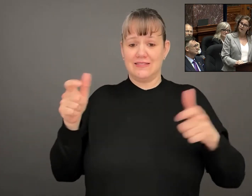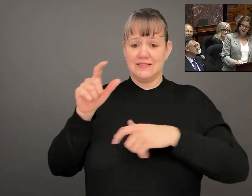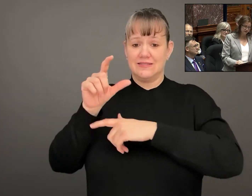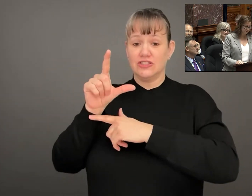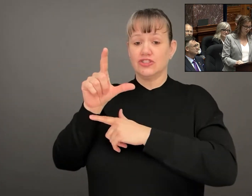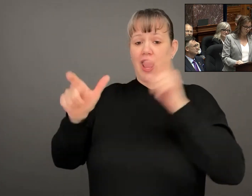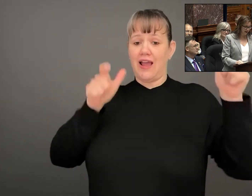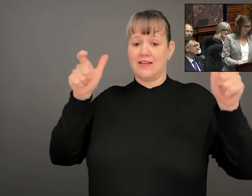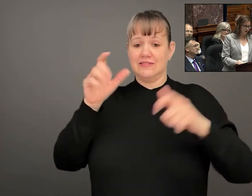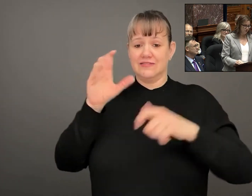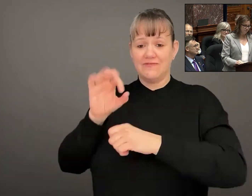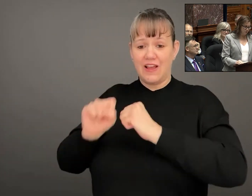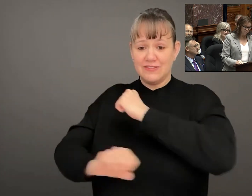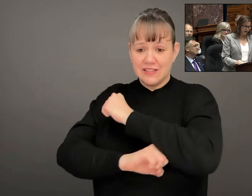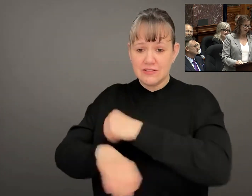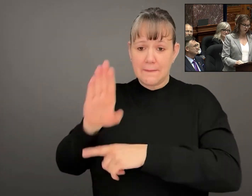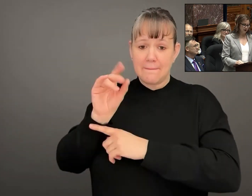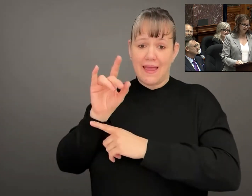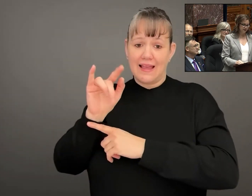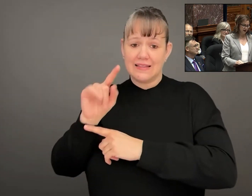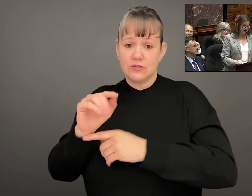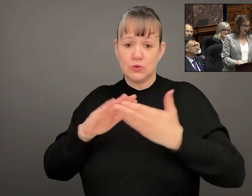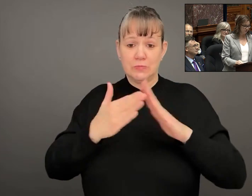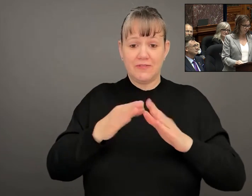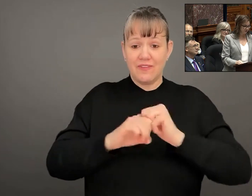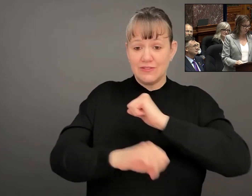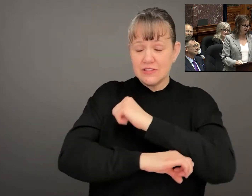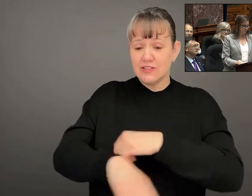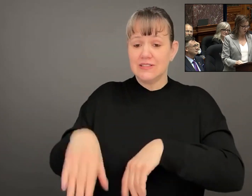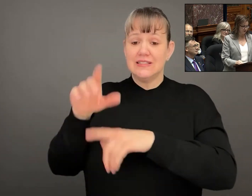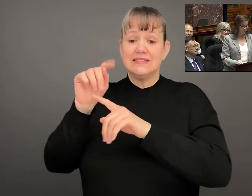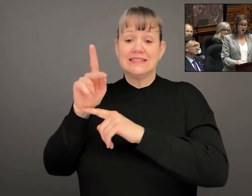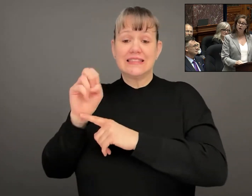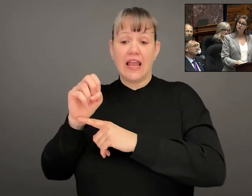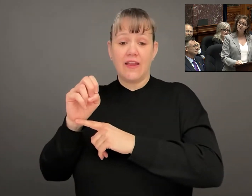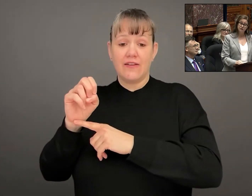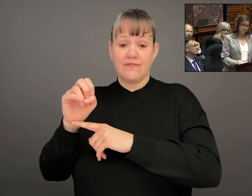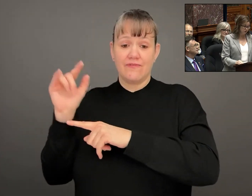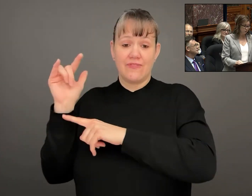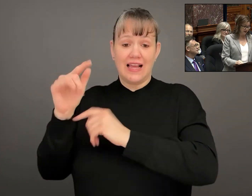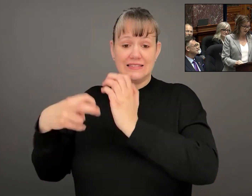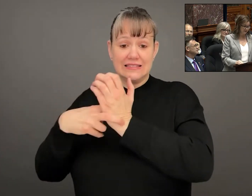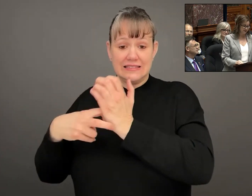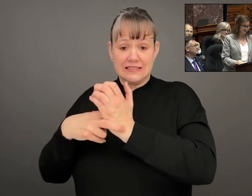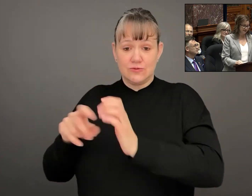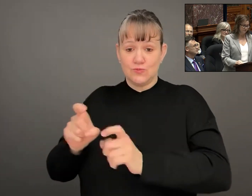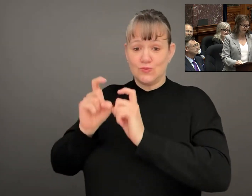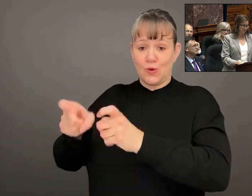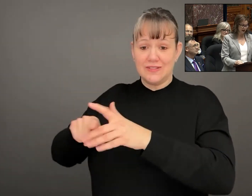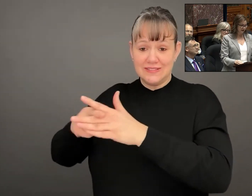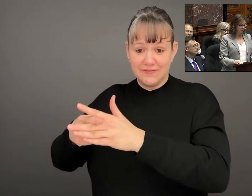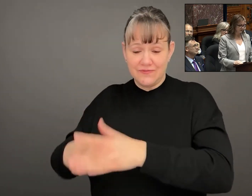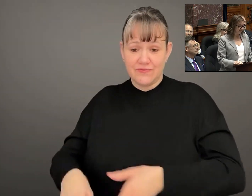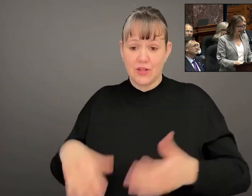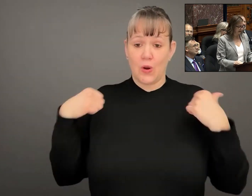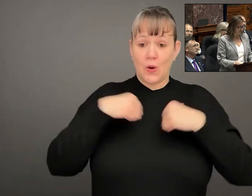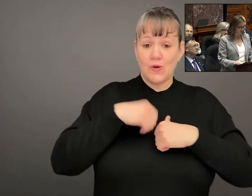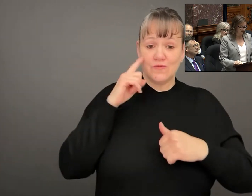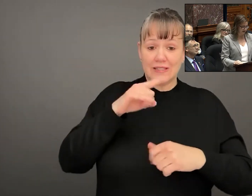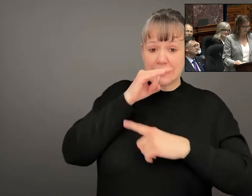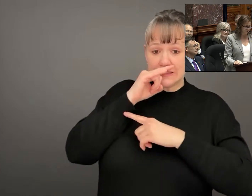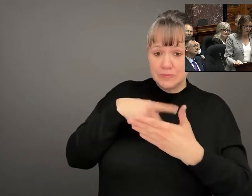Coats for Kids program, food bank drives, and unhoused resource supports are just a few ways that these teams give back to the